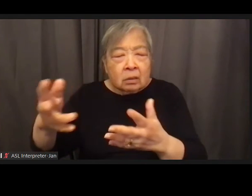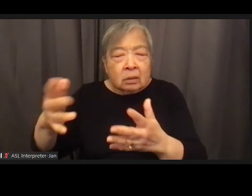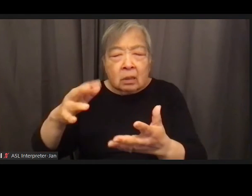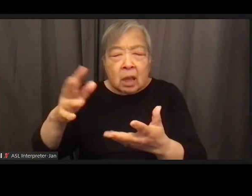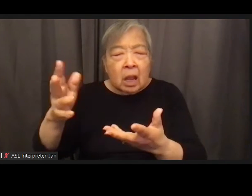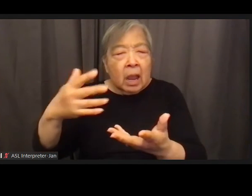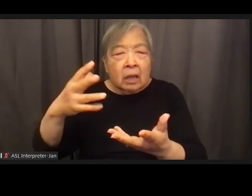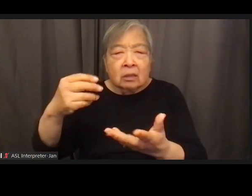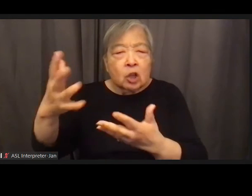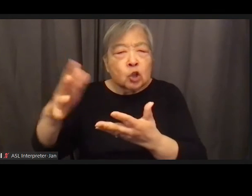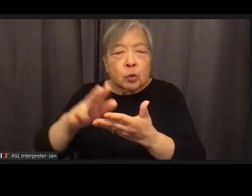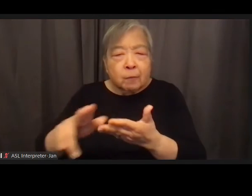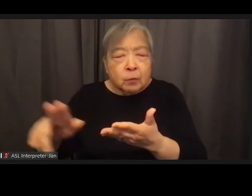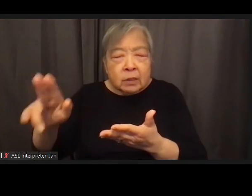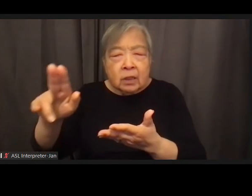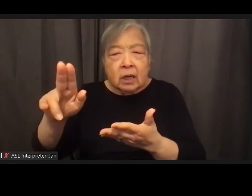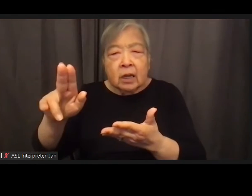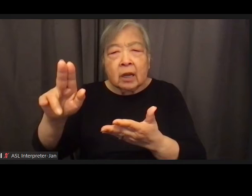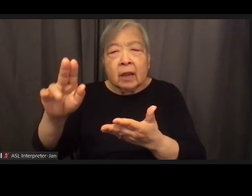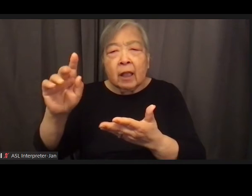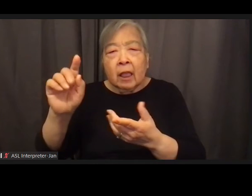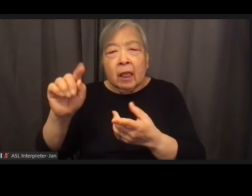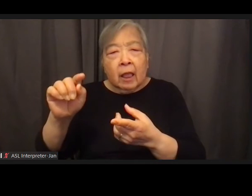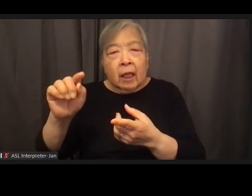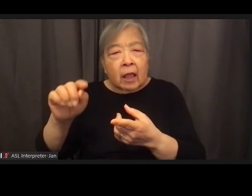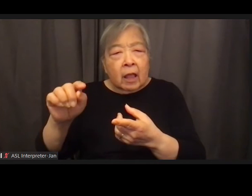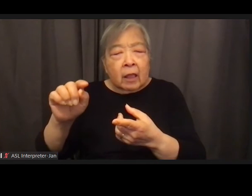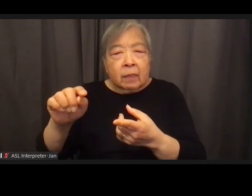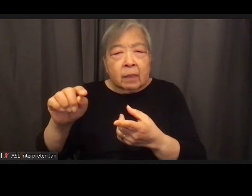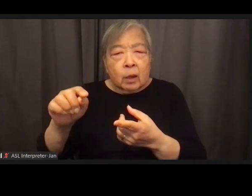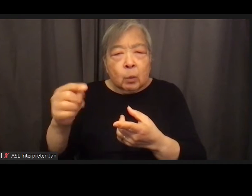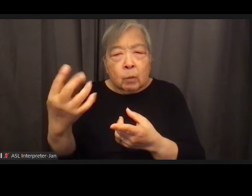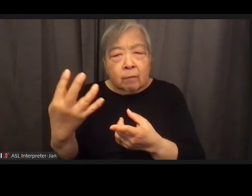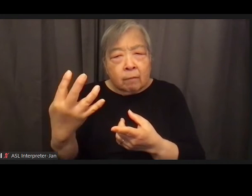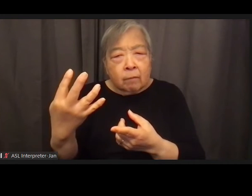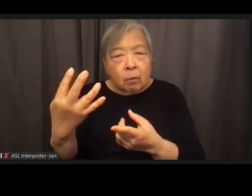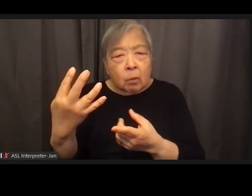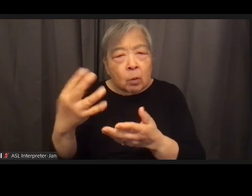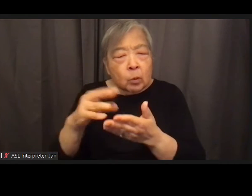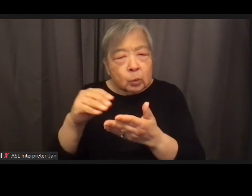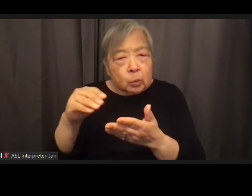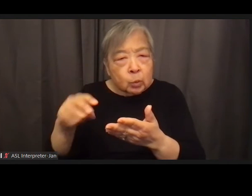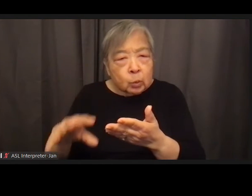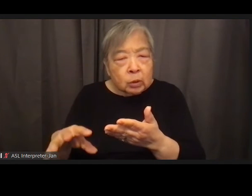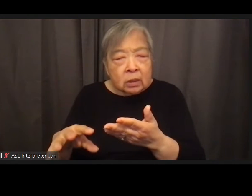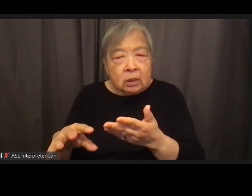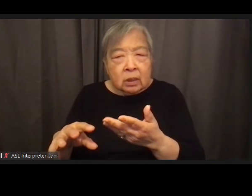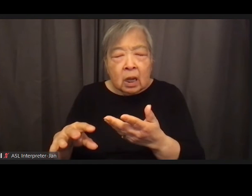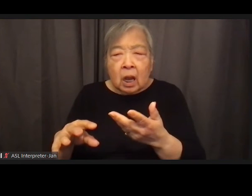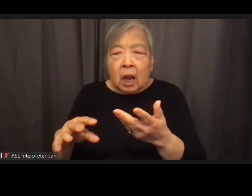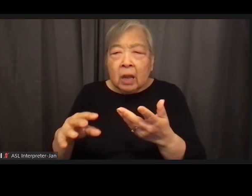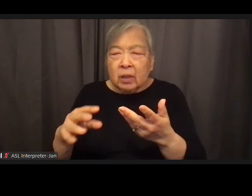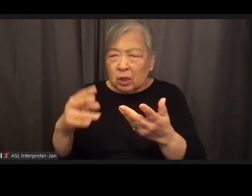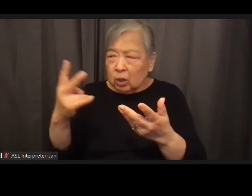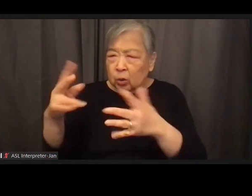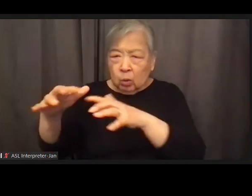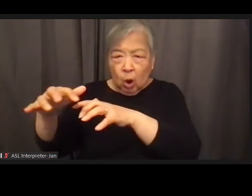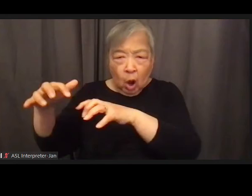the university, they was for students, and these two audiences between Calcutta and